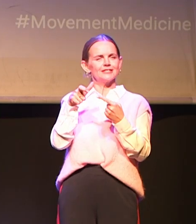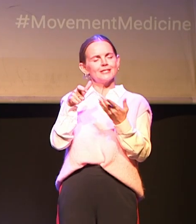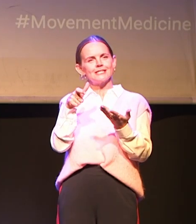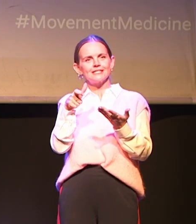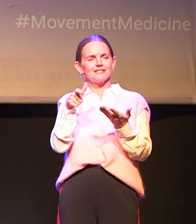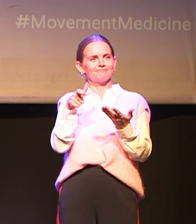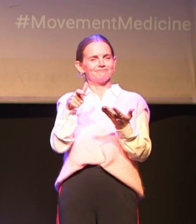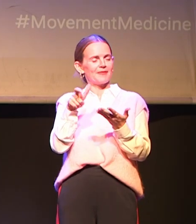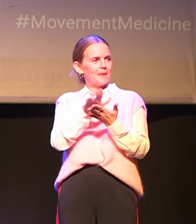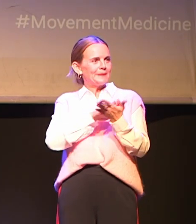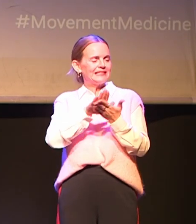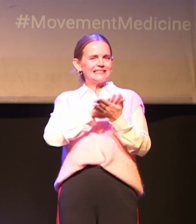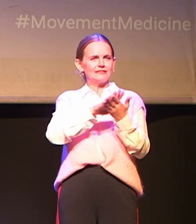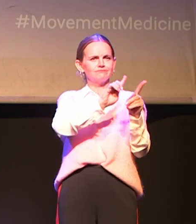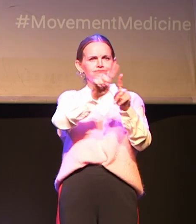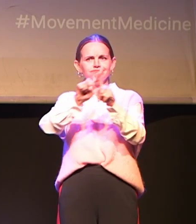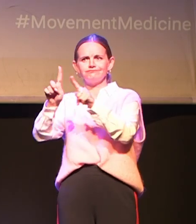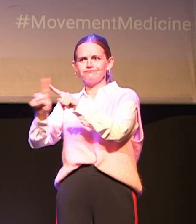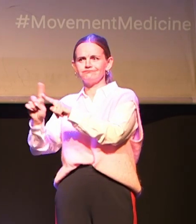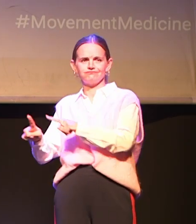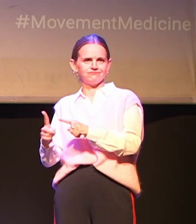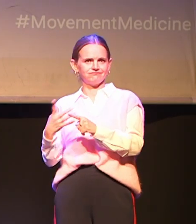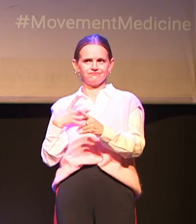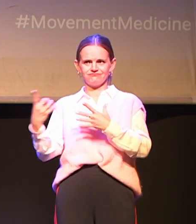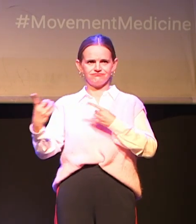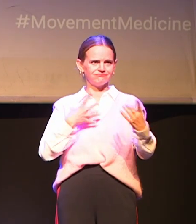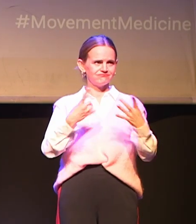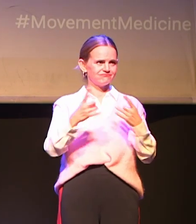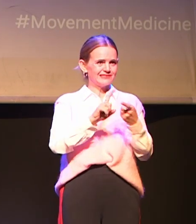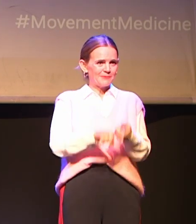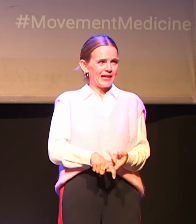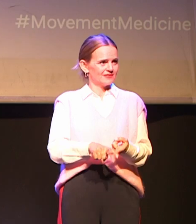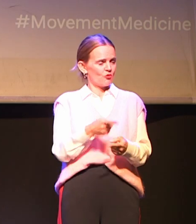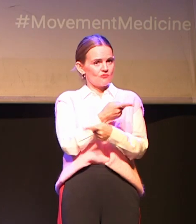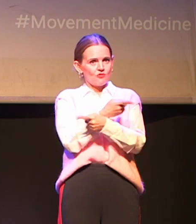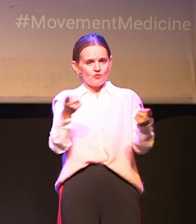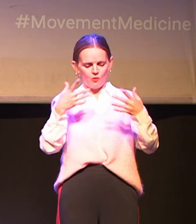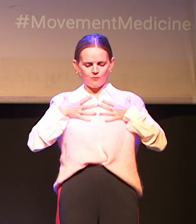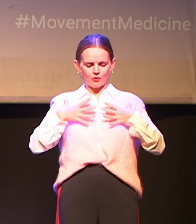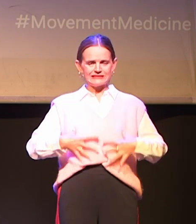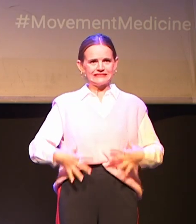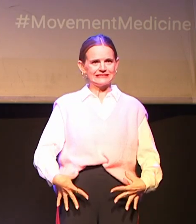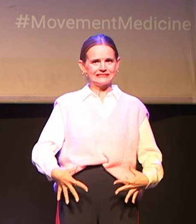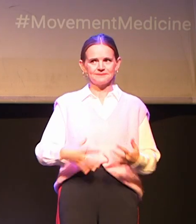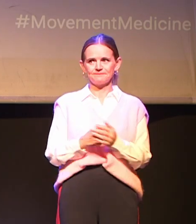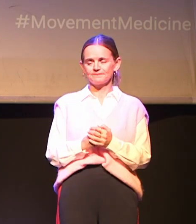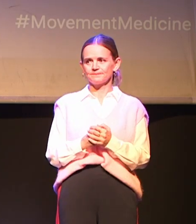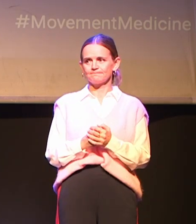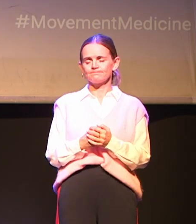unique to everyone, your experience of your own aliveness and body. And it's something that